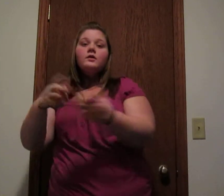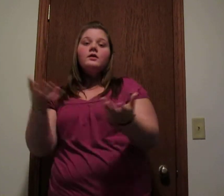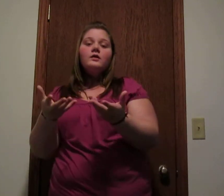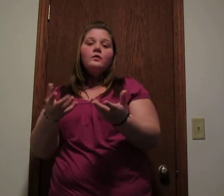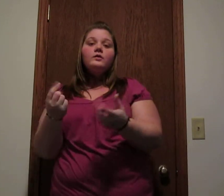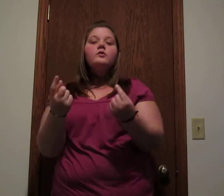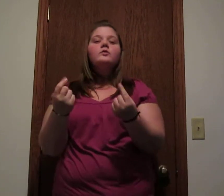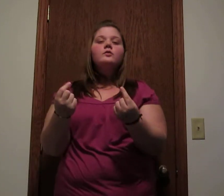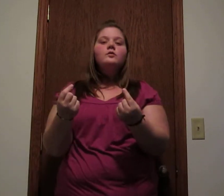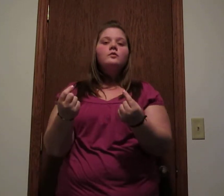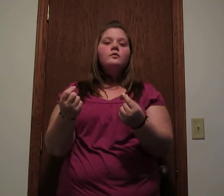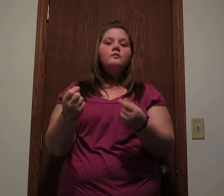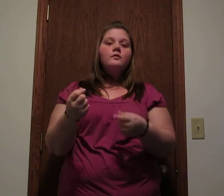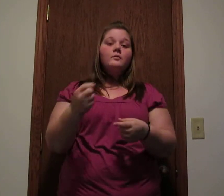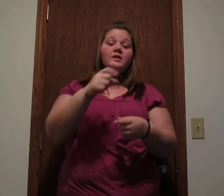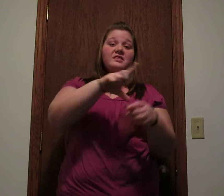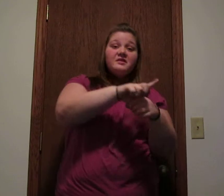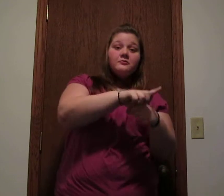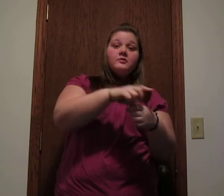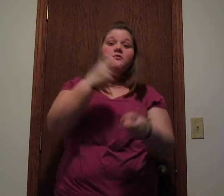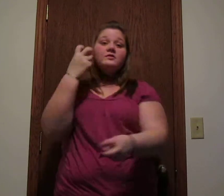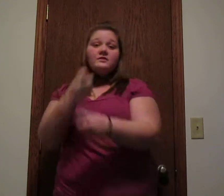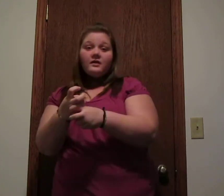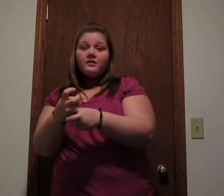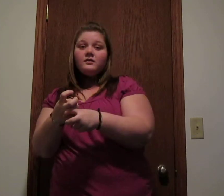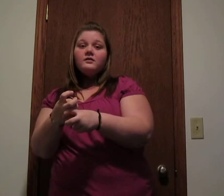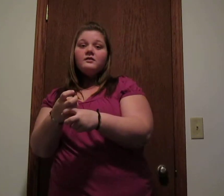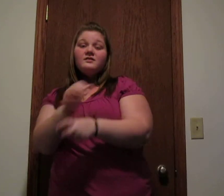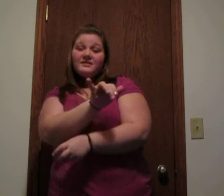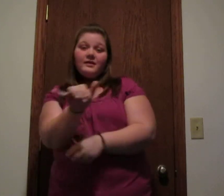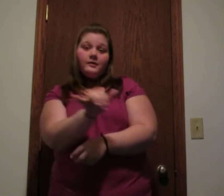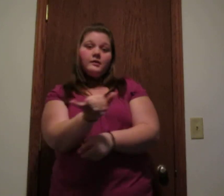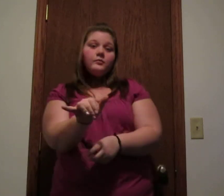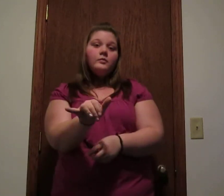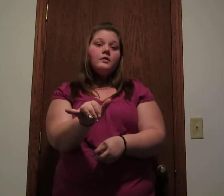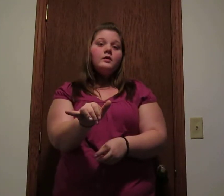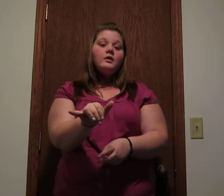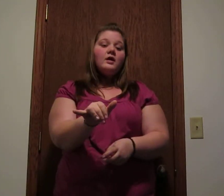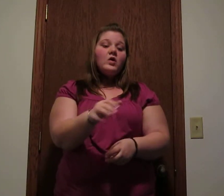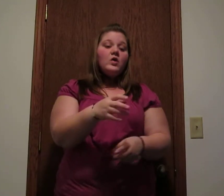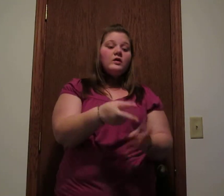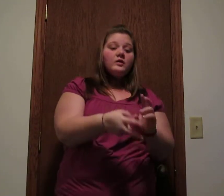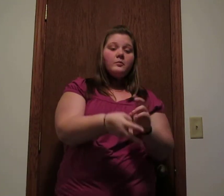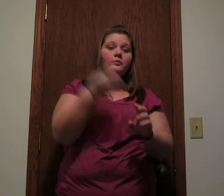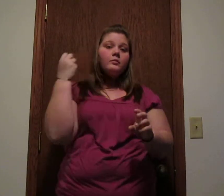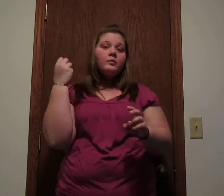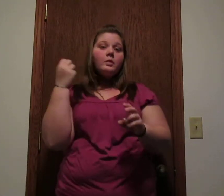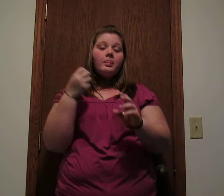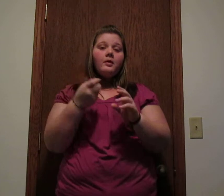Curtis? You have to take the heat out of it to make it go from a gas form to a liquid form. Okay, what's another